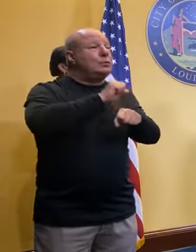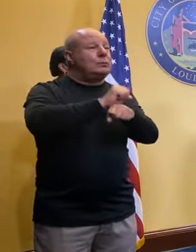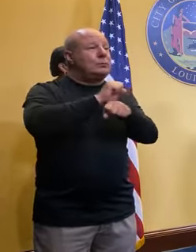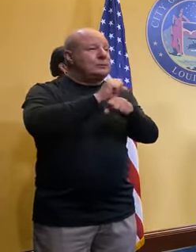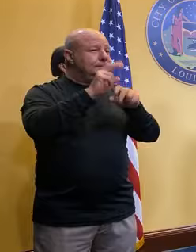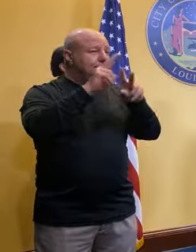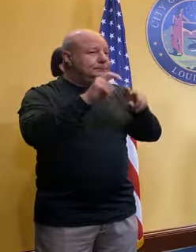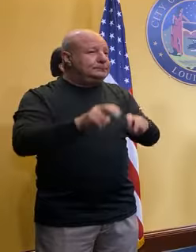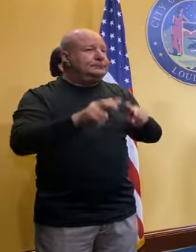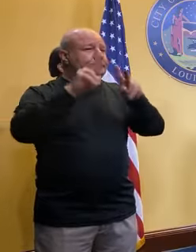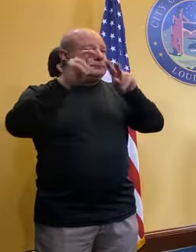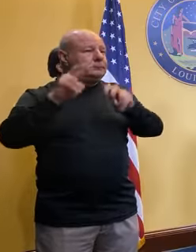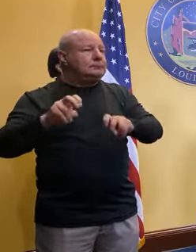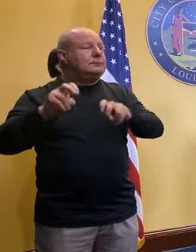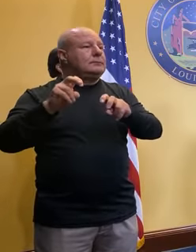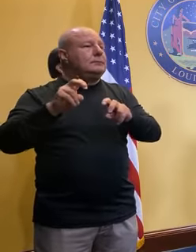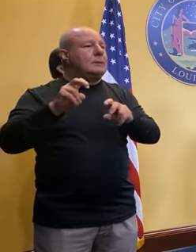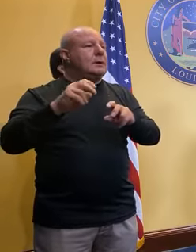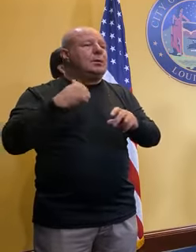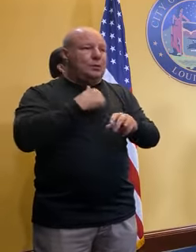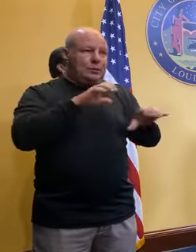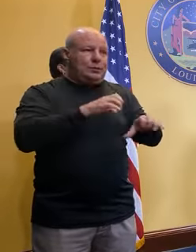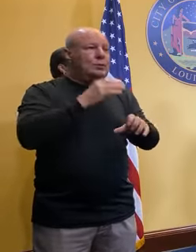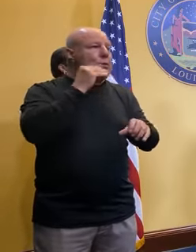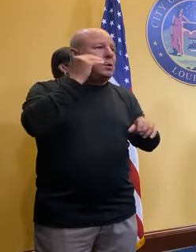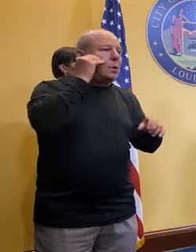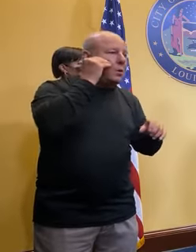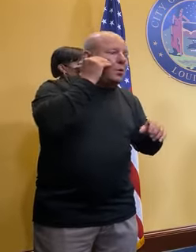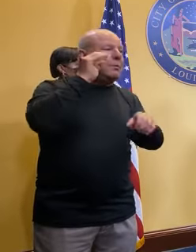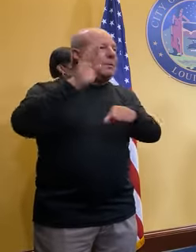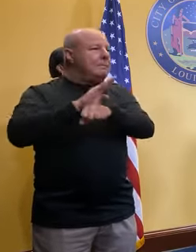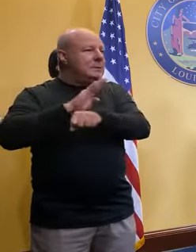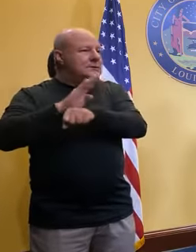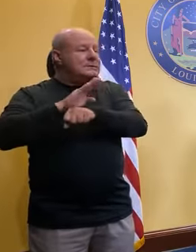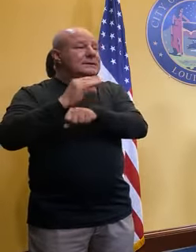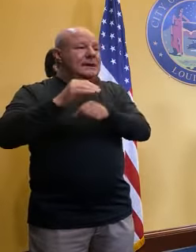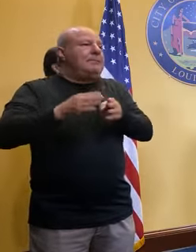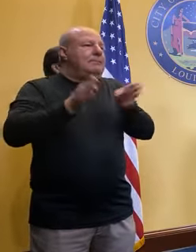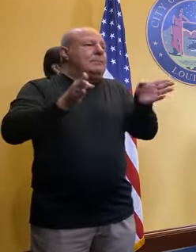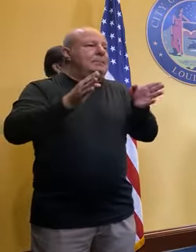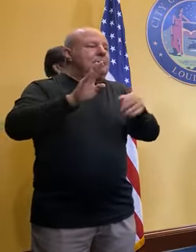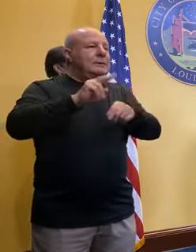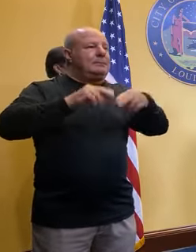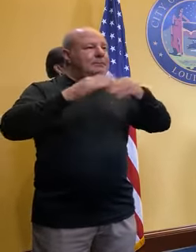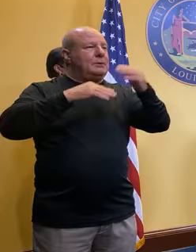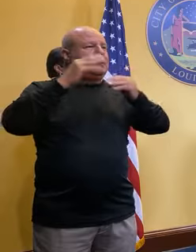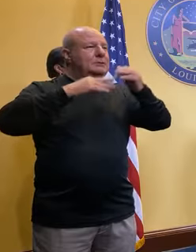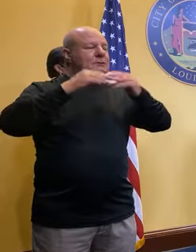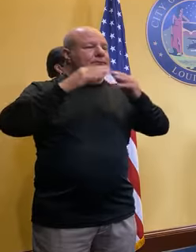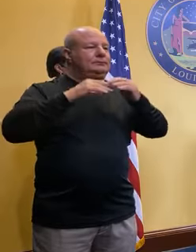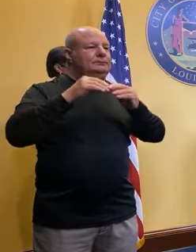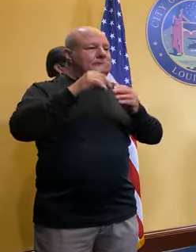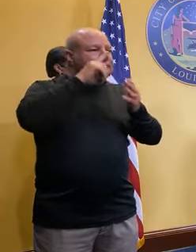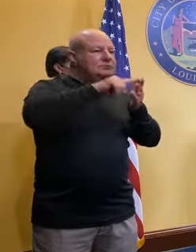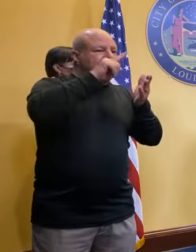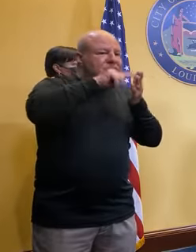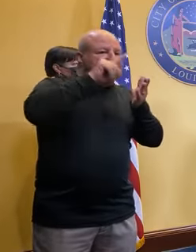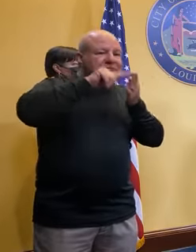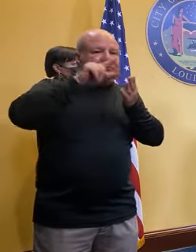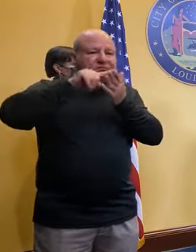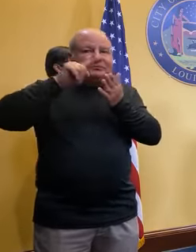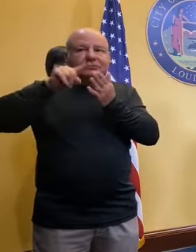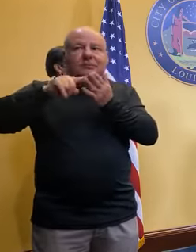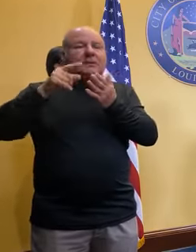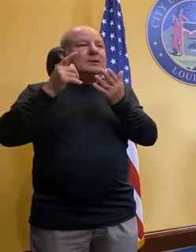assessments as well. We're doing residential, commercial. We're also doing our public buildings. And we're still